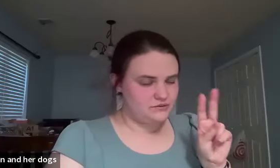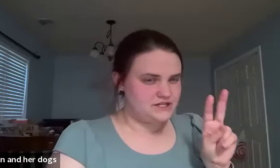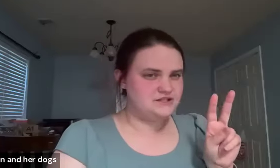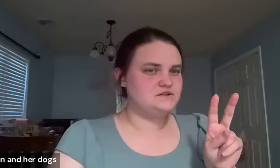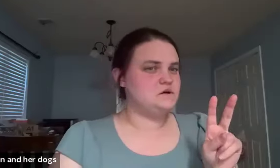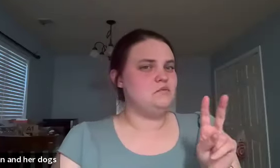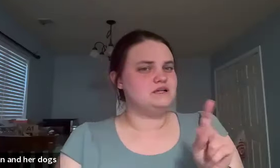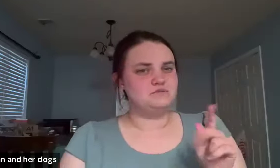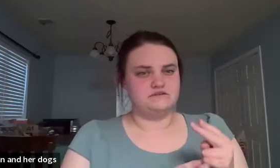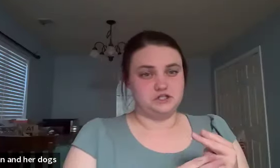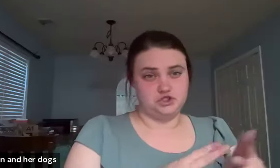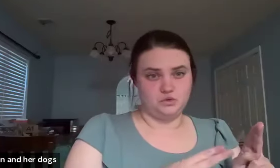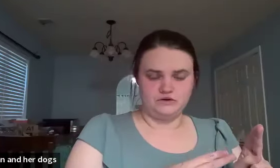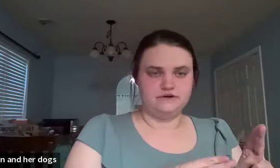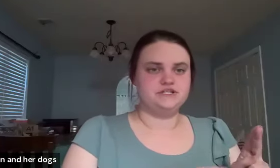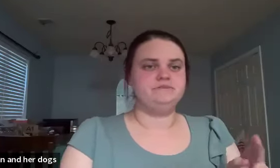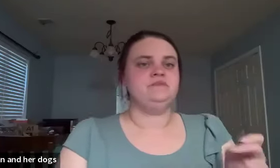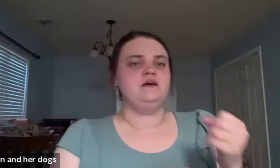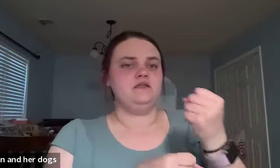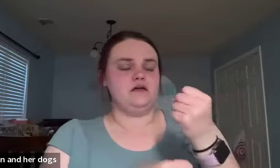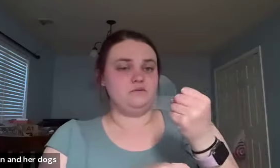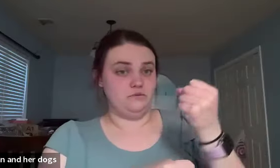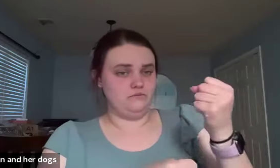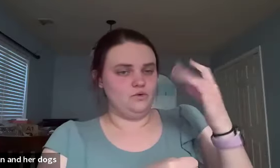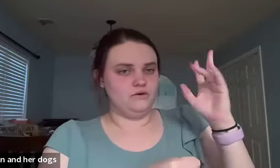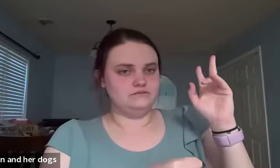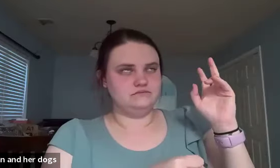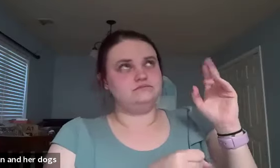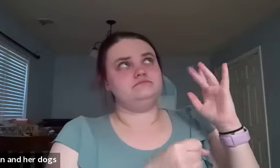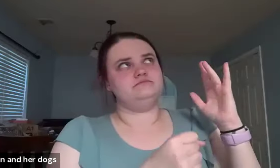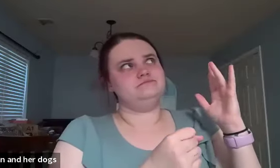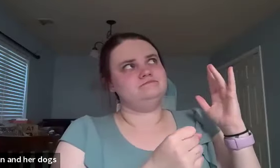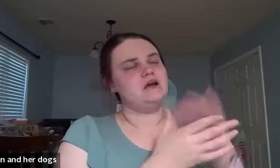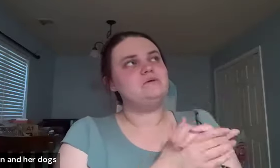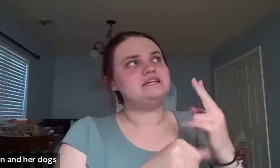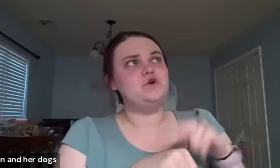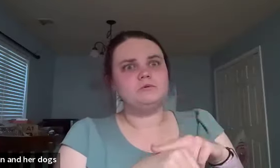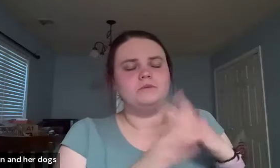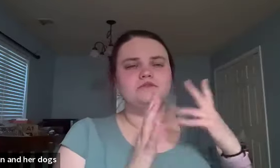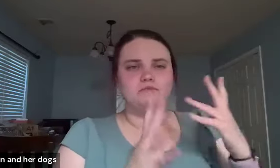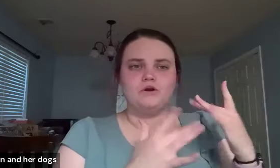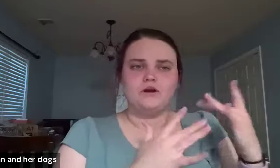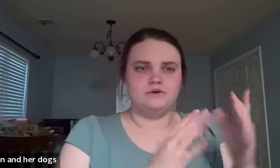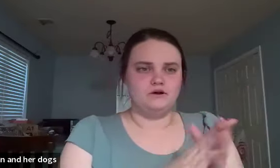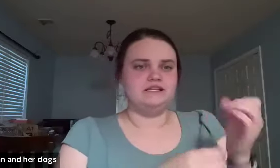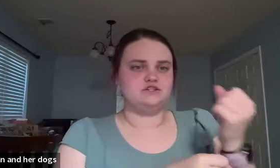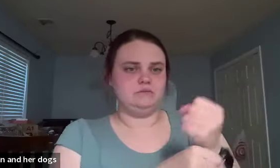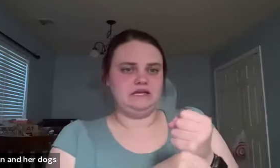of ways you can do them. One's more like a shorter version. The other one more, I don't want to say normal one, but the more common one is going to